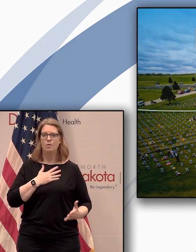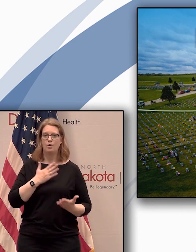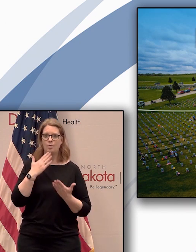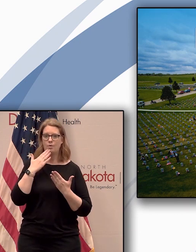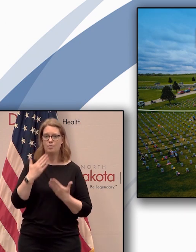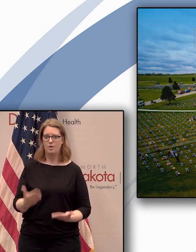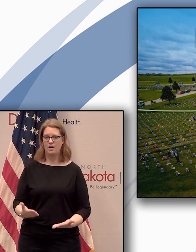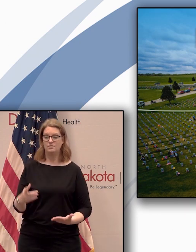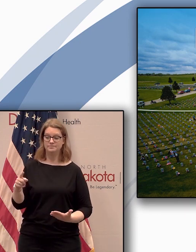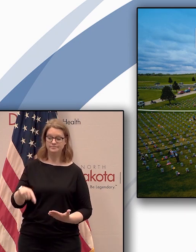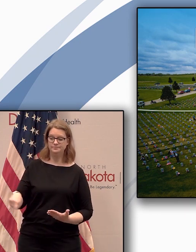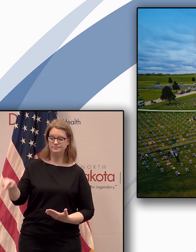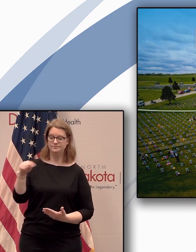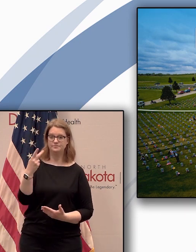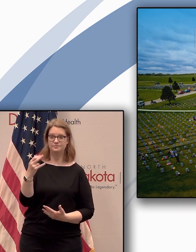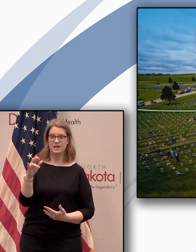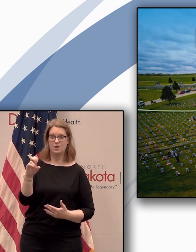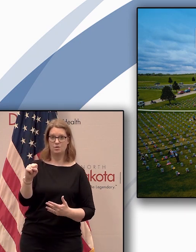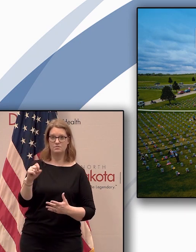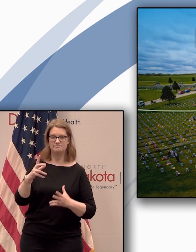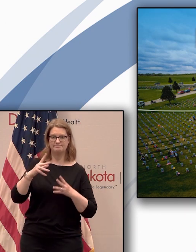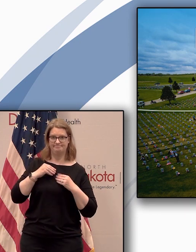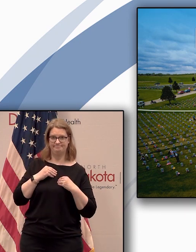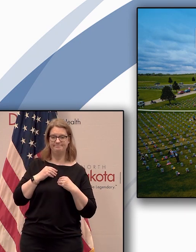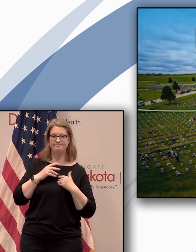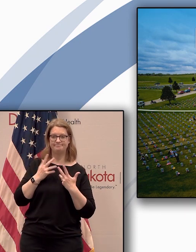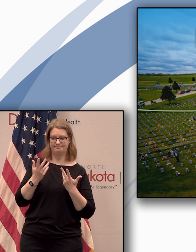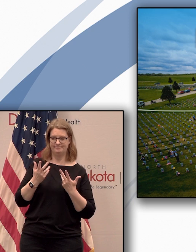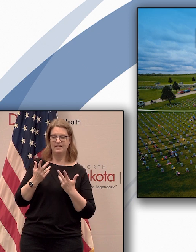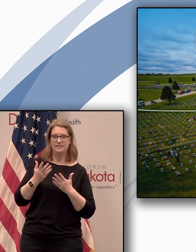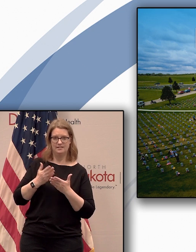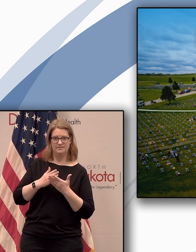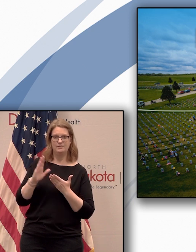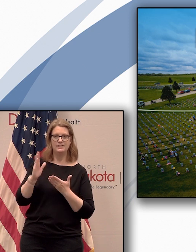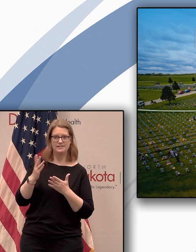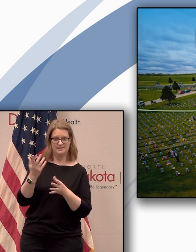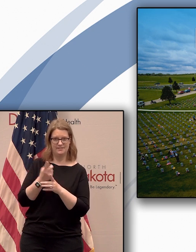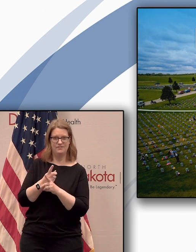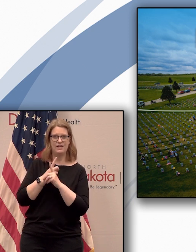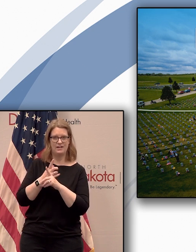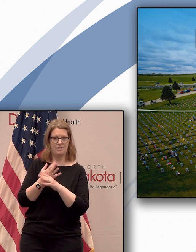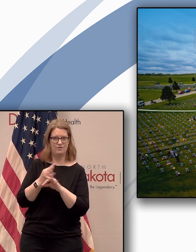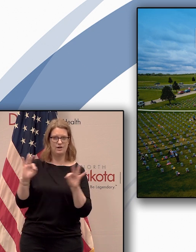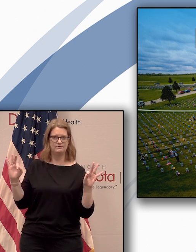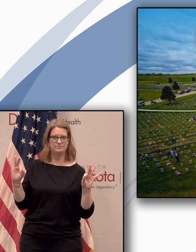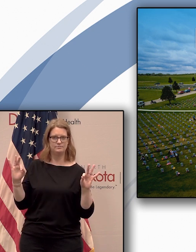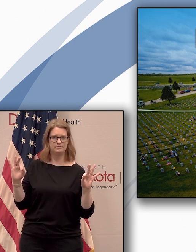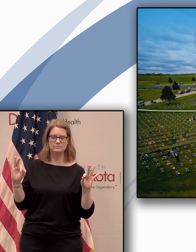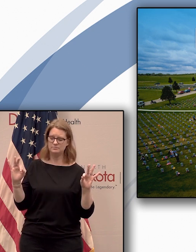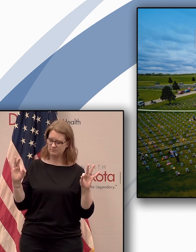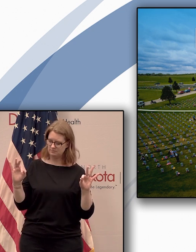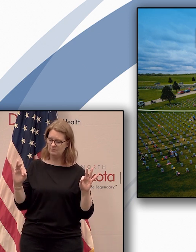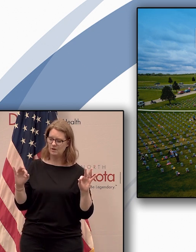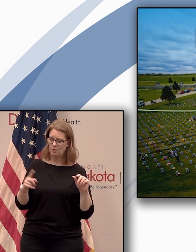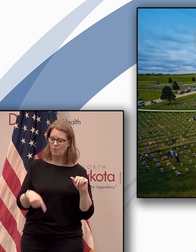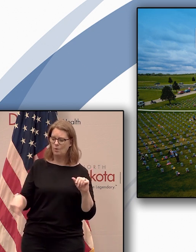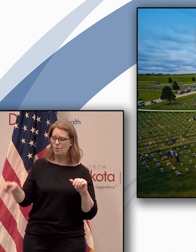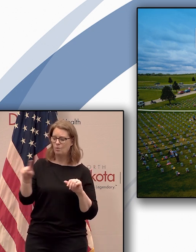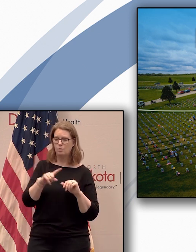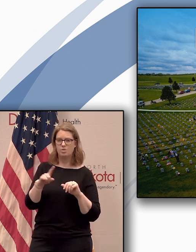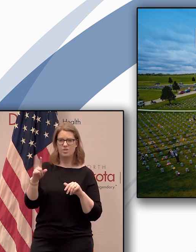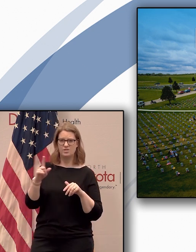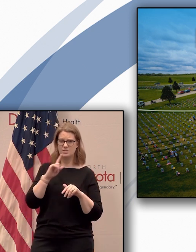among us who stepped forward to defend our rights and freedoms as Americans. And we cannot ever take for granted those who have made the